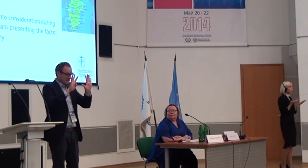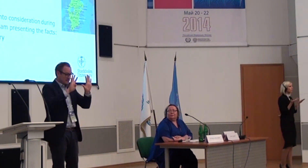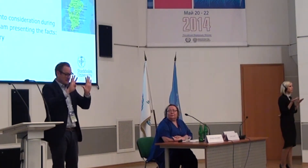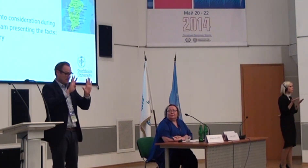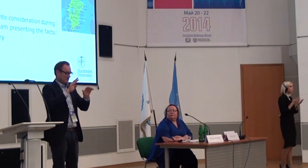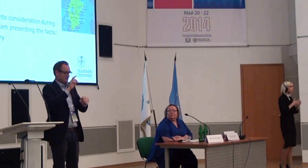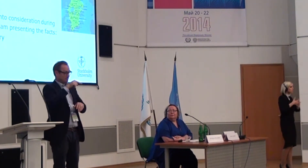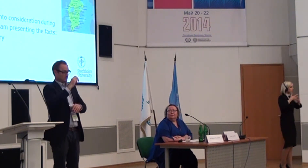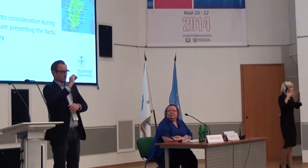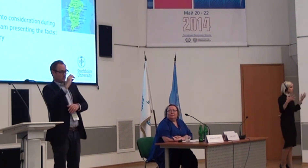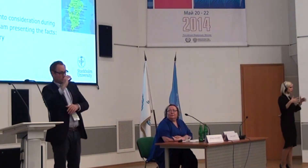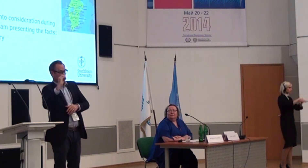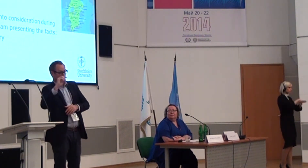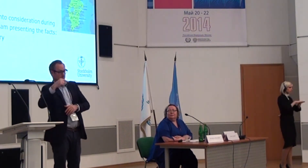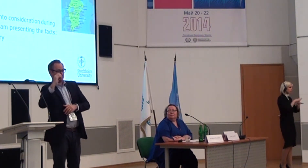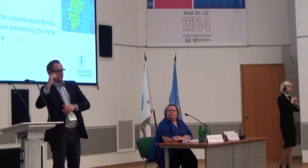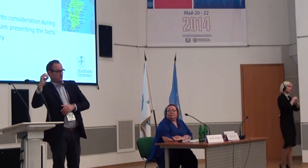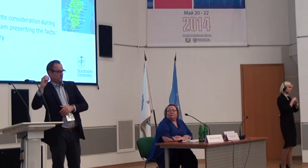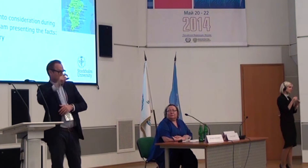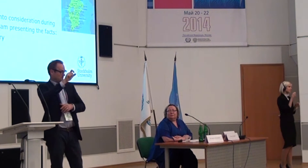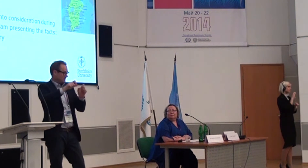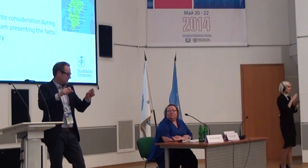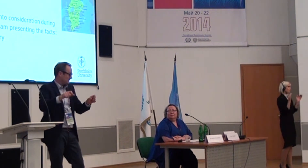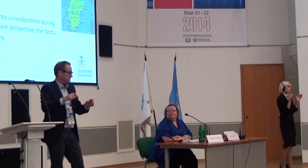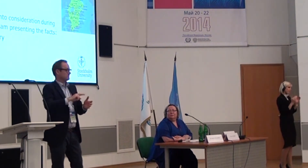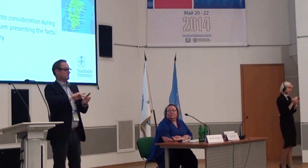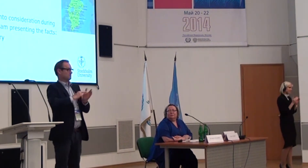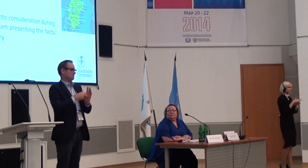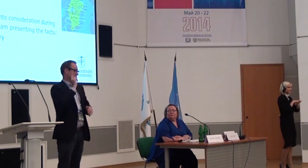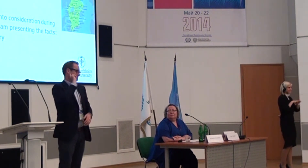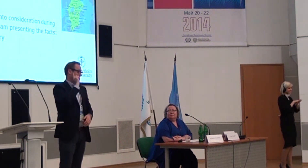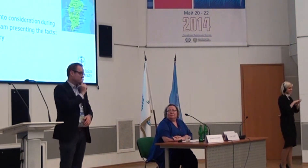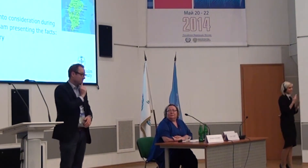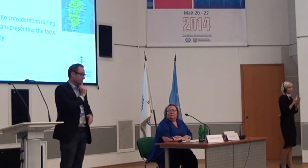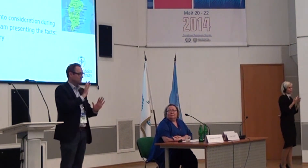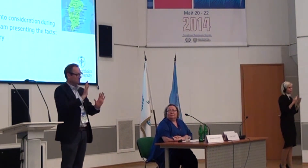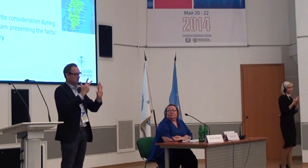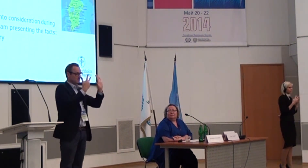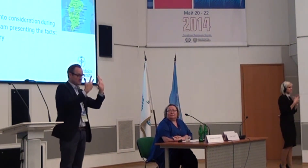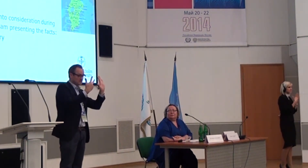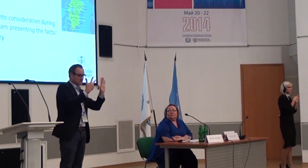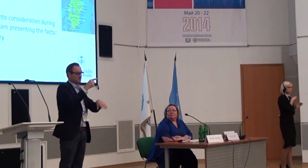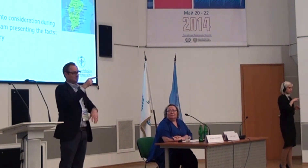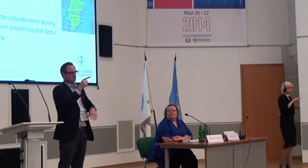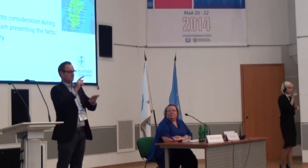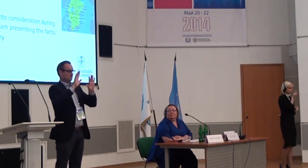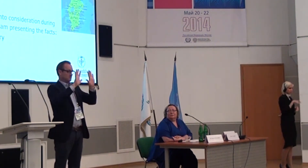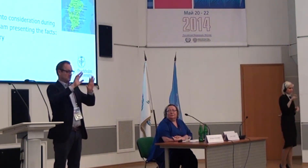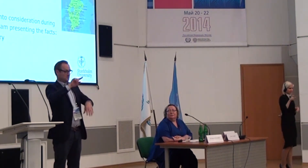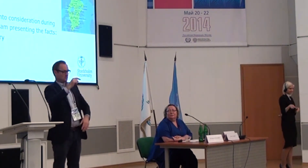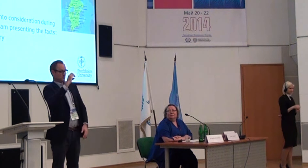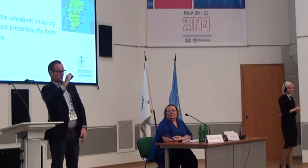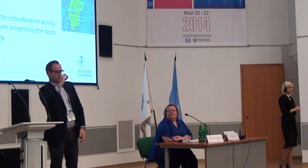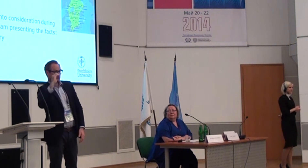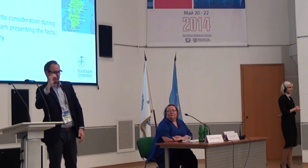small. We are approximately 9 million people and